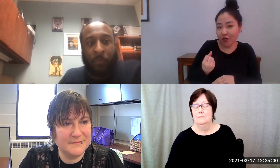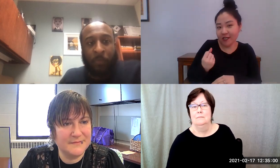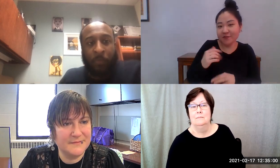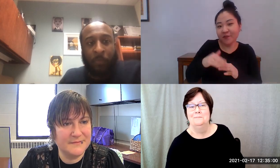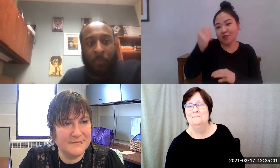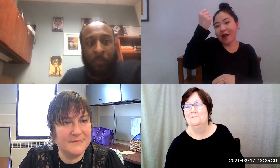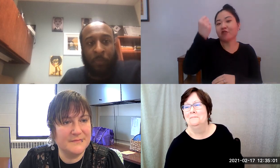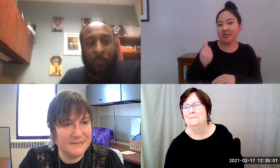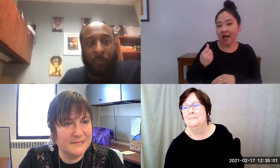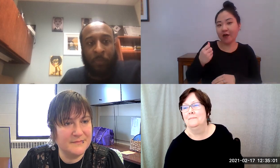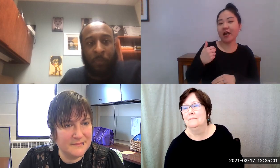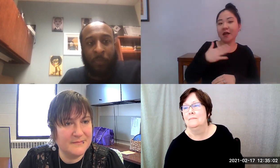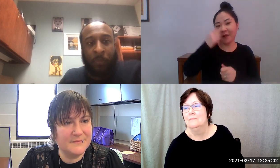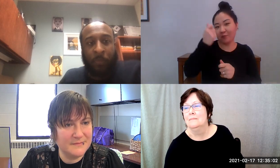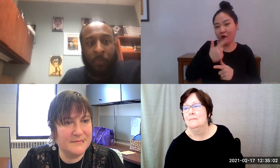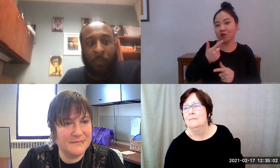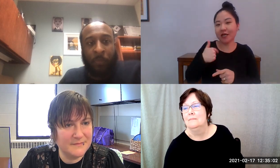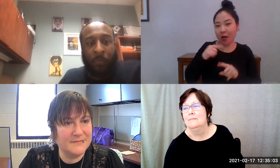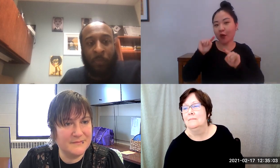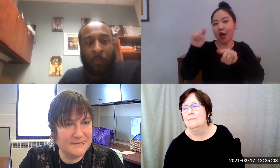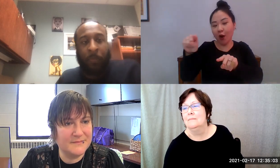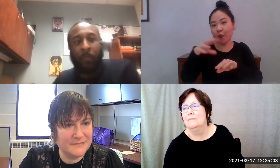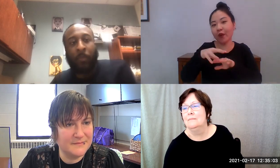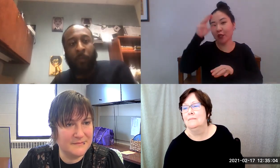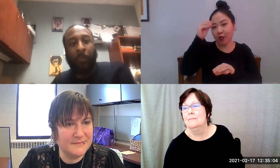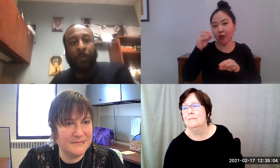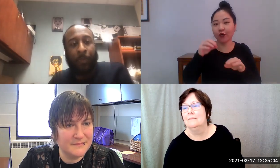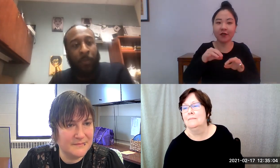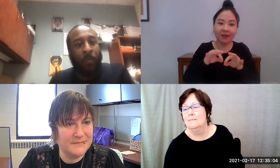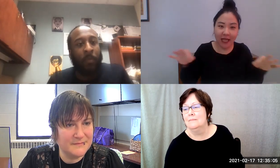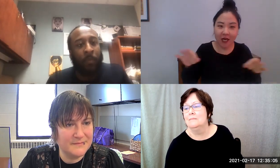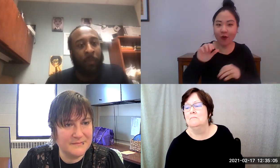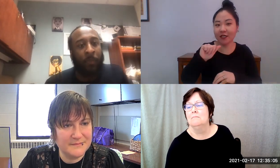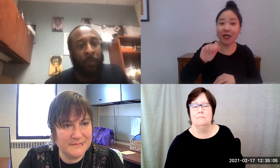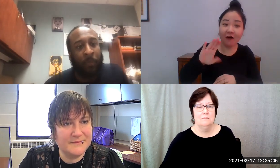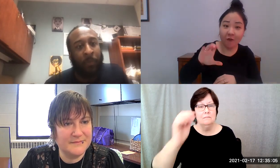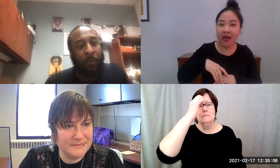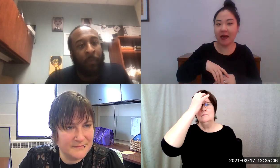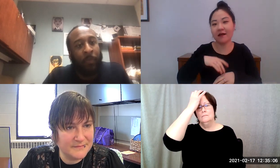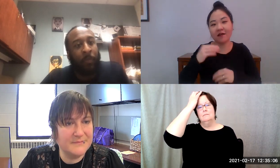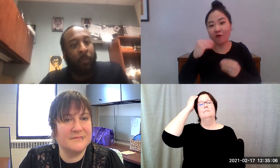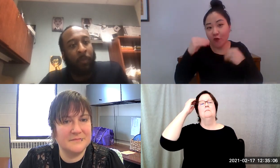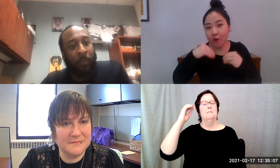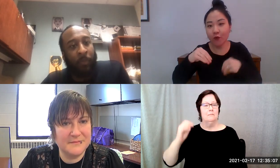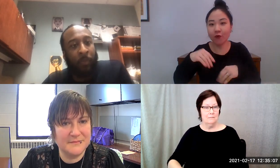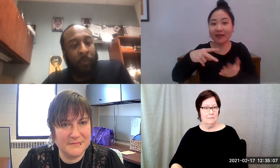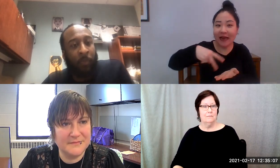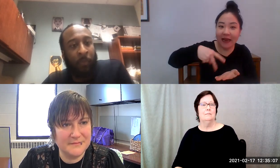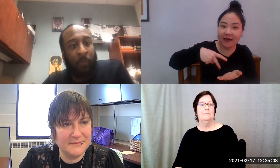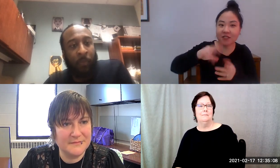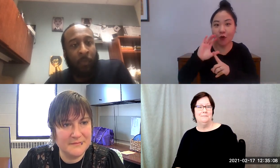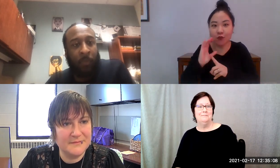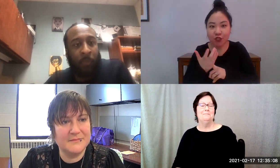on Saturdays. So every Saturday, my brothers and I would go, we would learn the language, the alphabet,